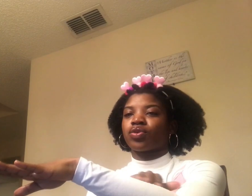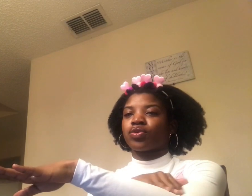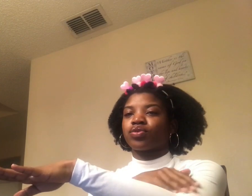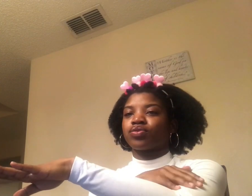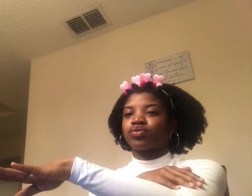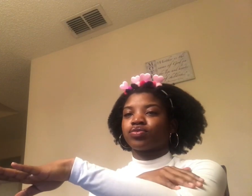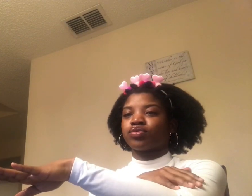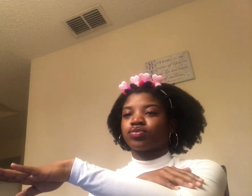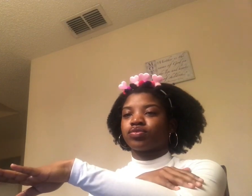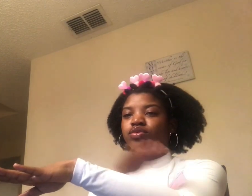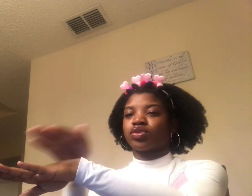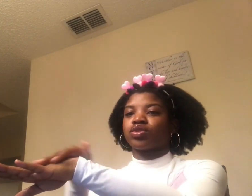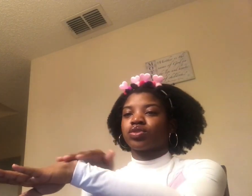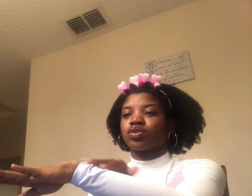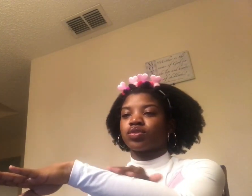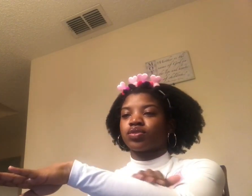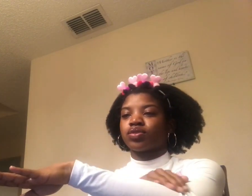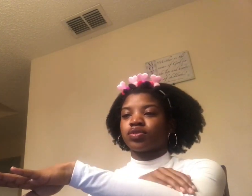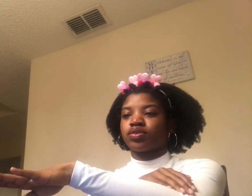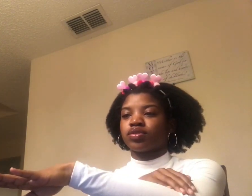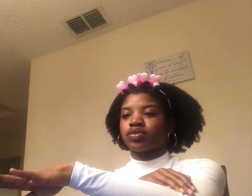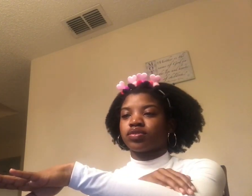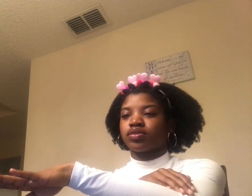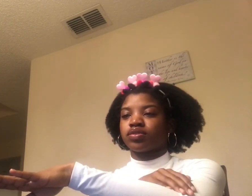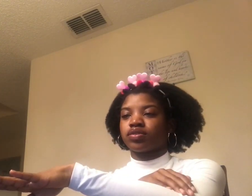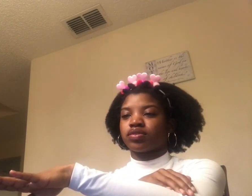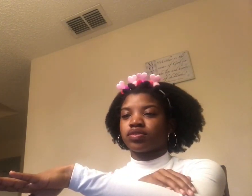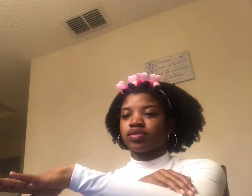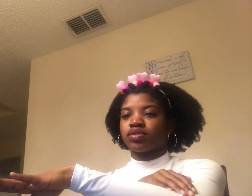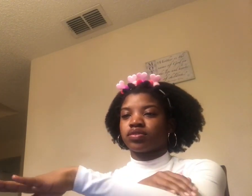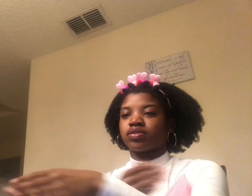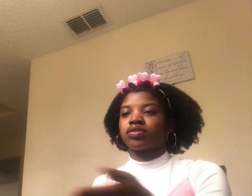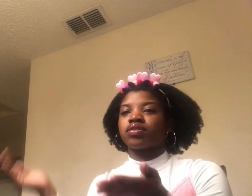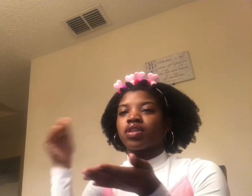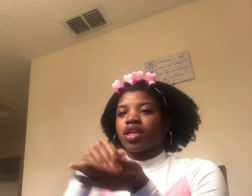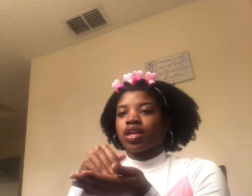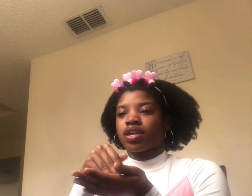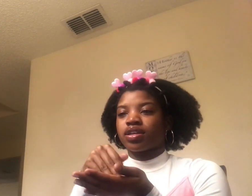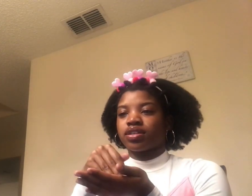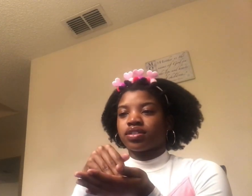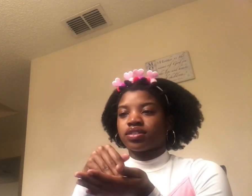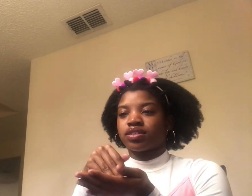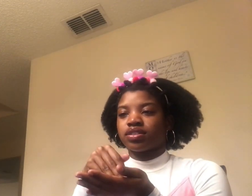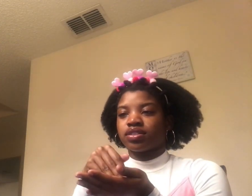slow down again again